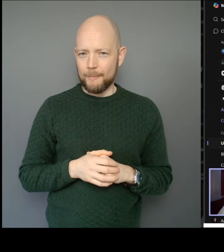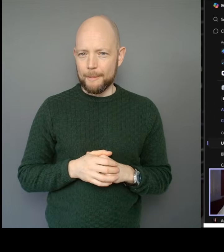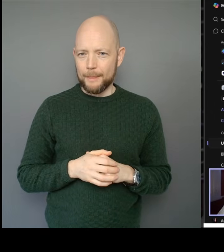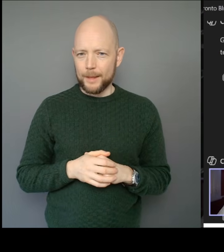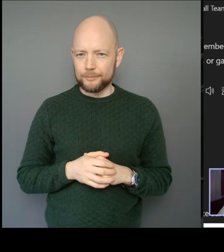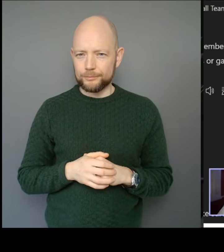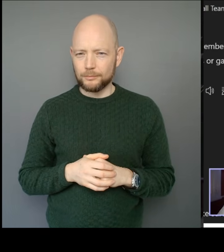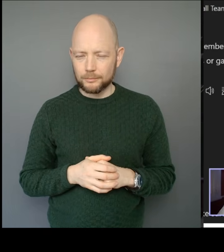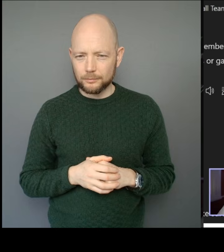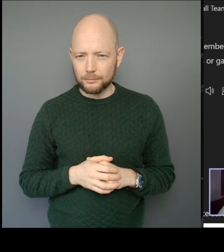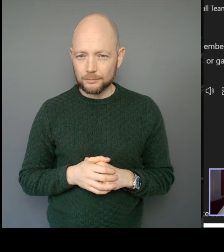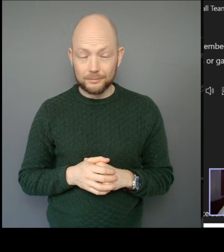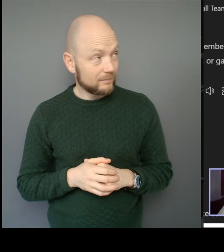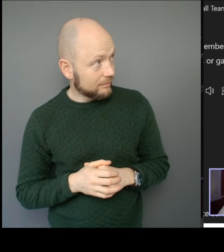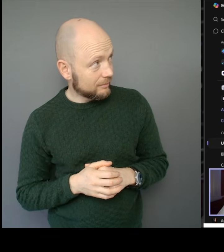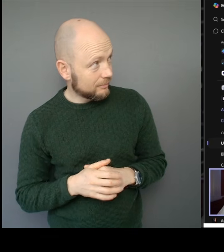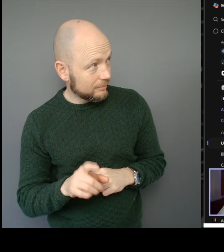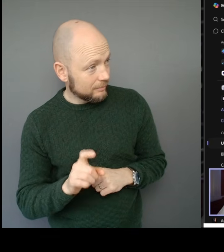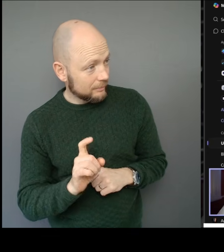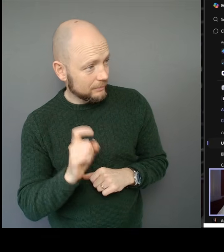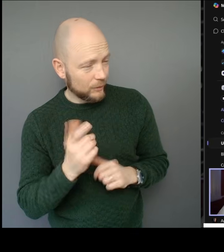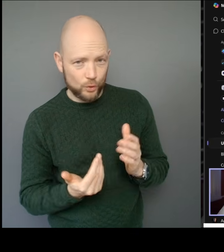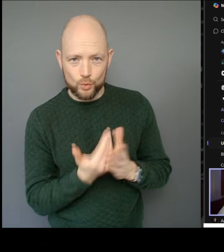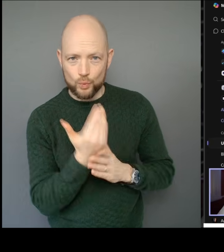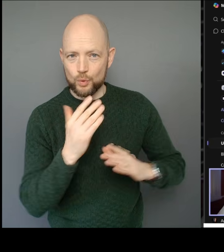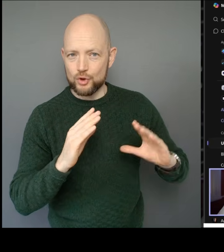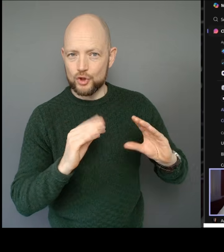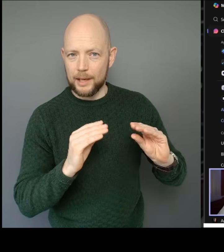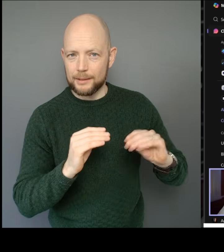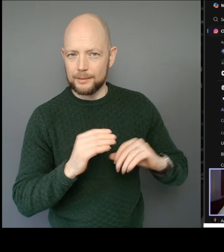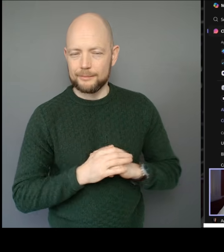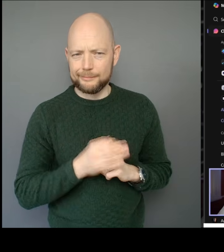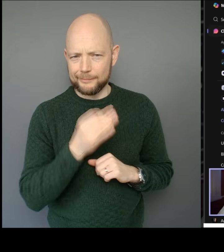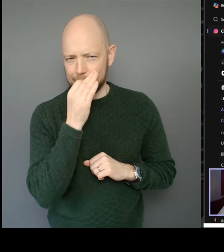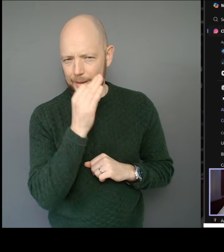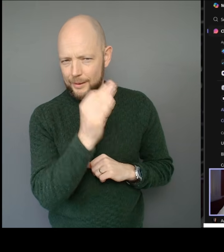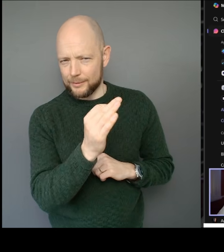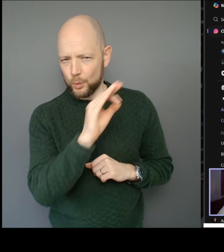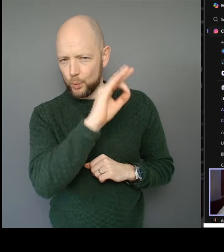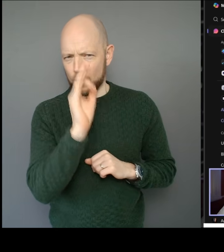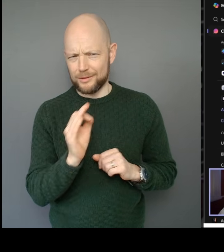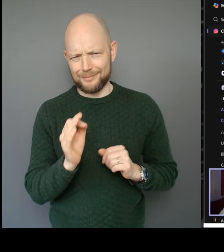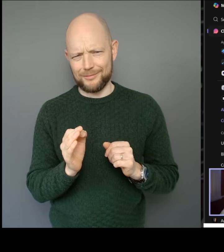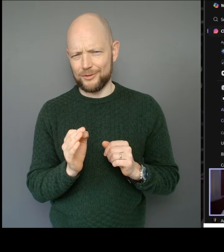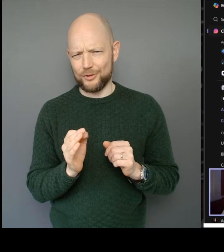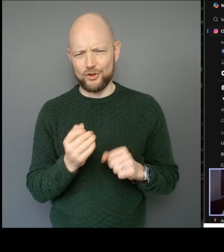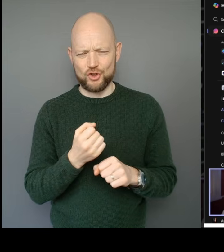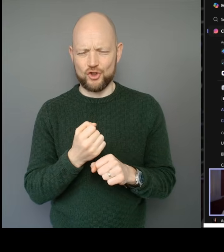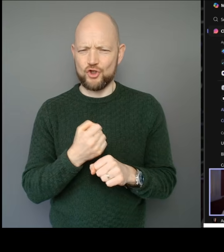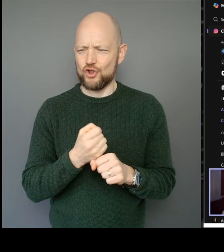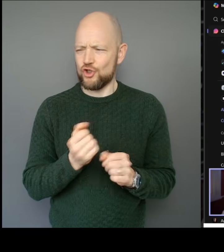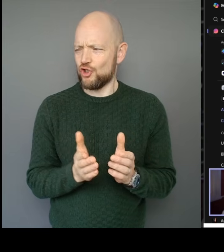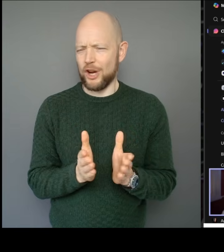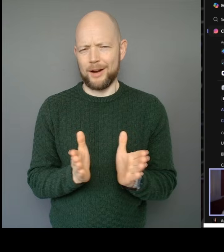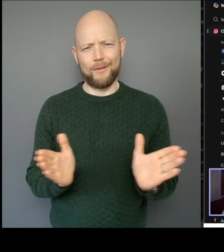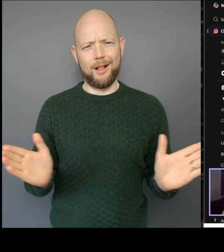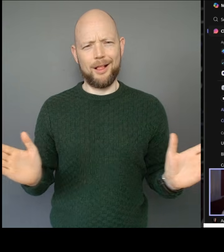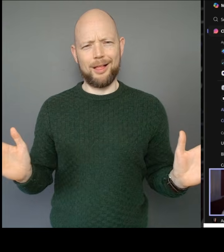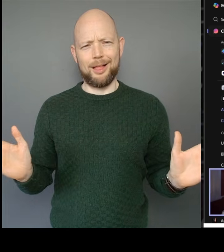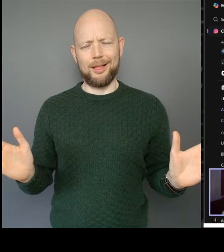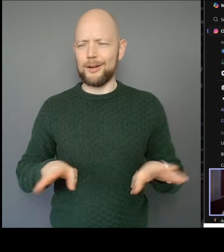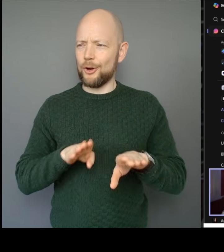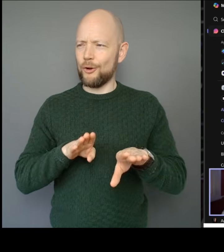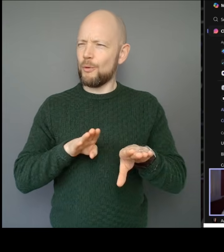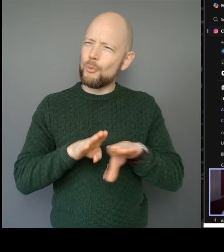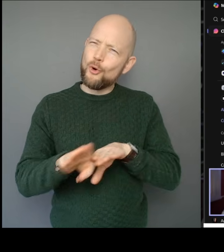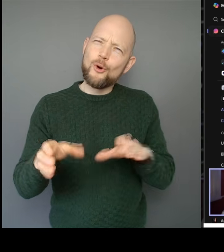top icon here, this start a new chat, and I ask it a question like, what